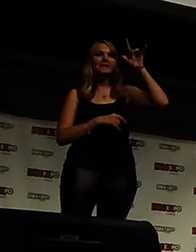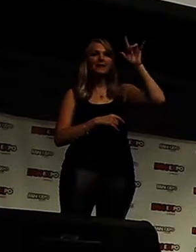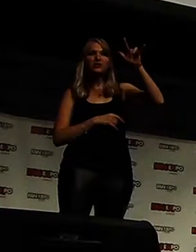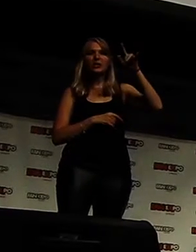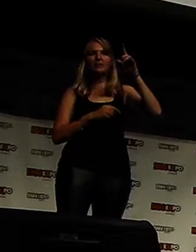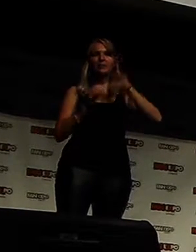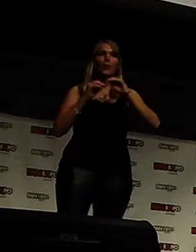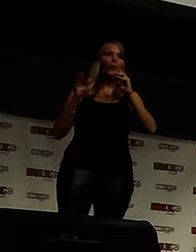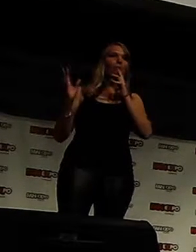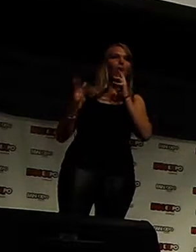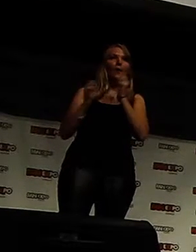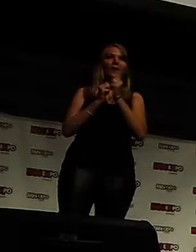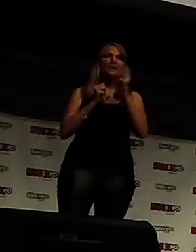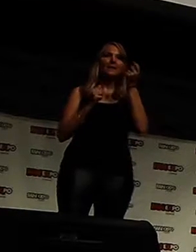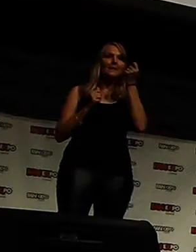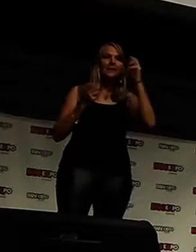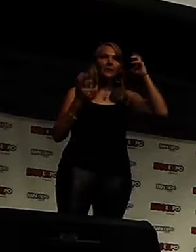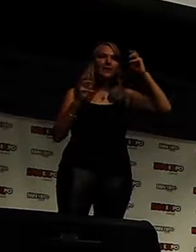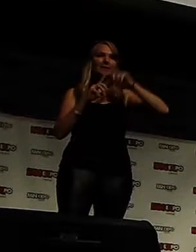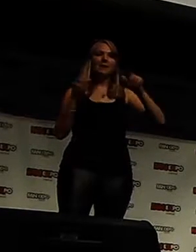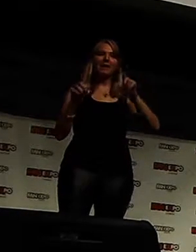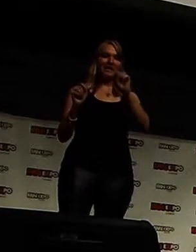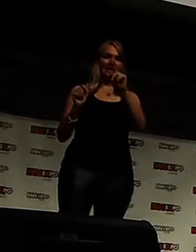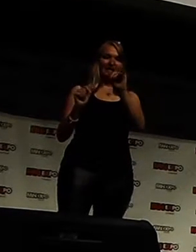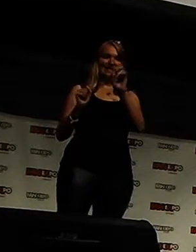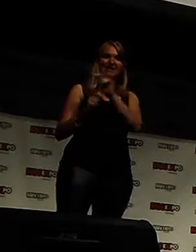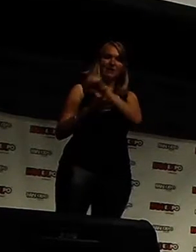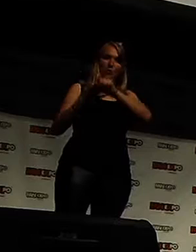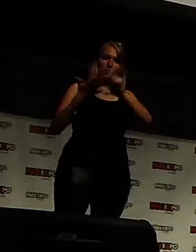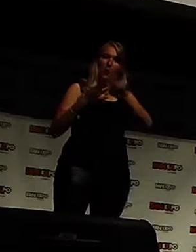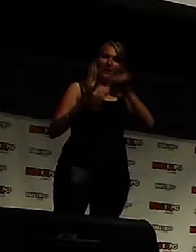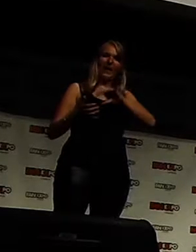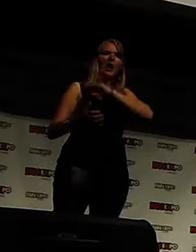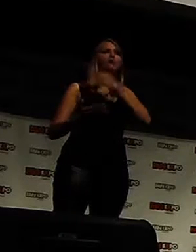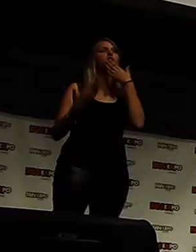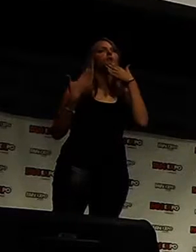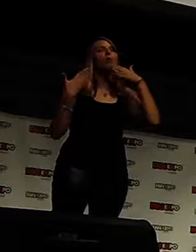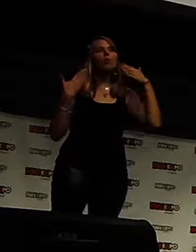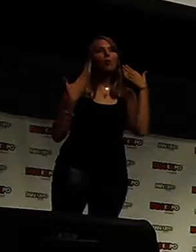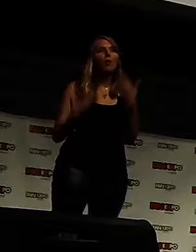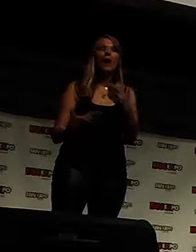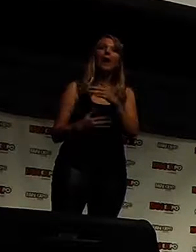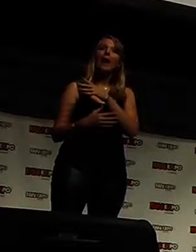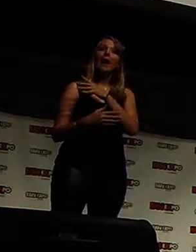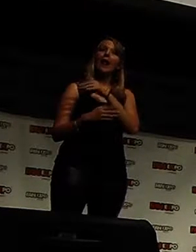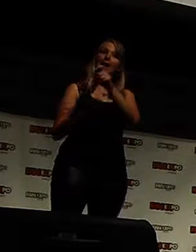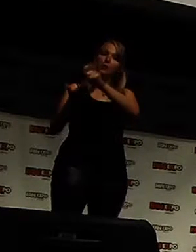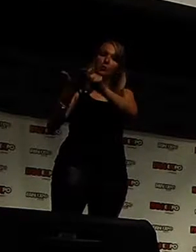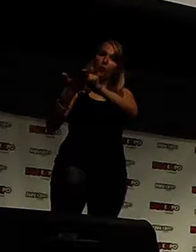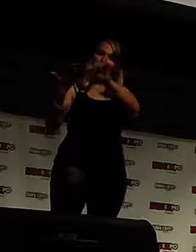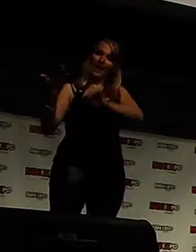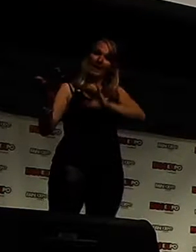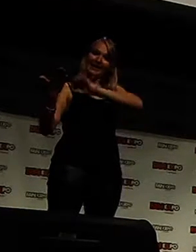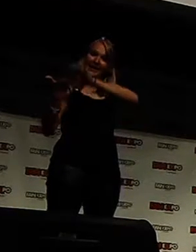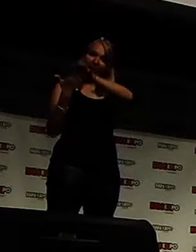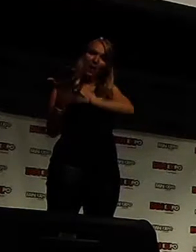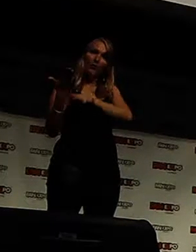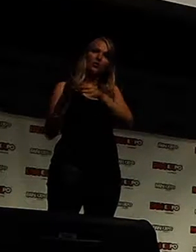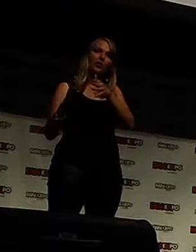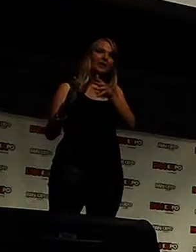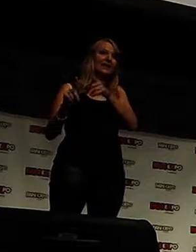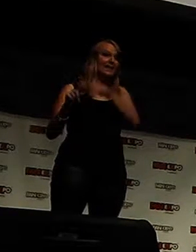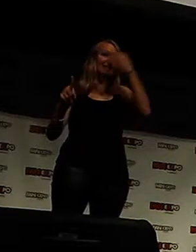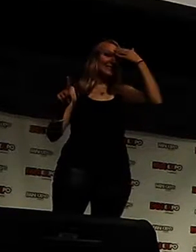talk to. I just, like, Stephen had written that part so well, but he wrote it before, without